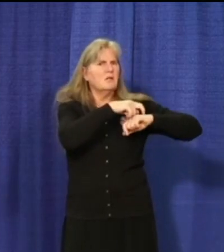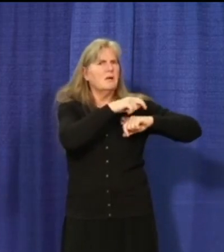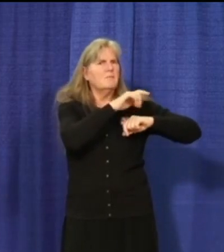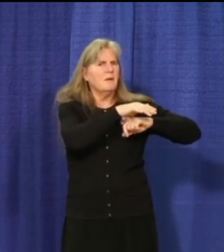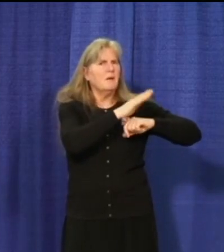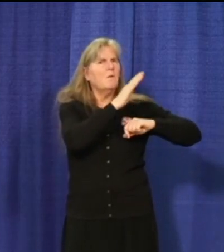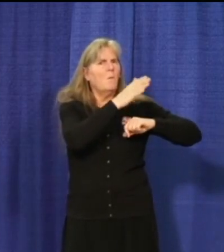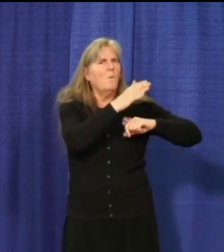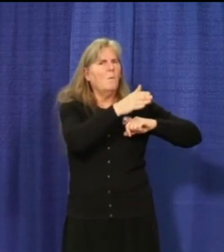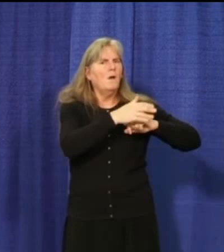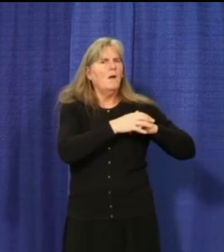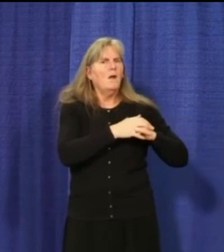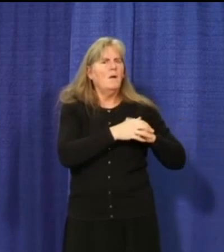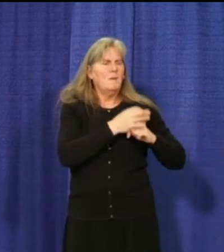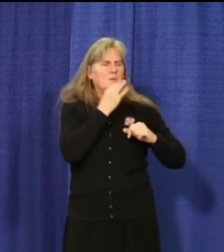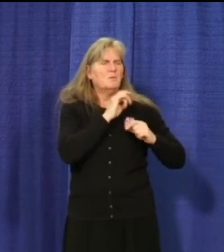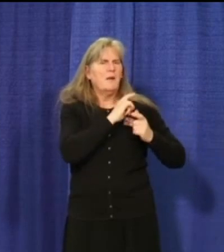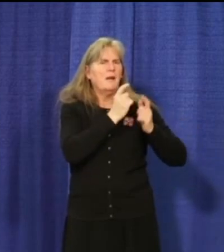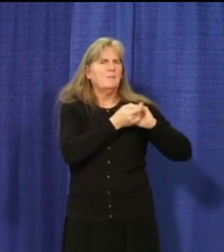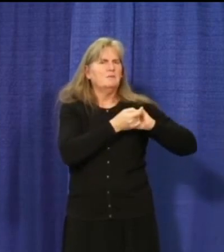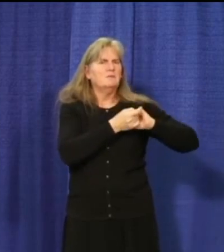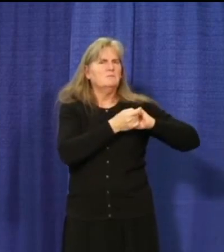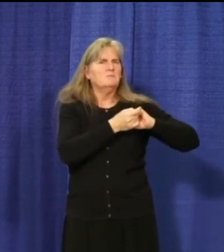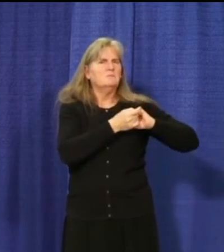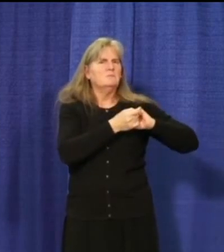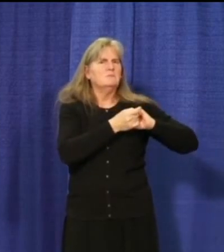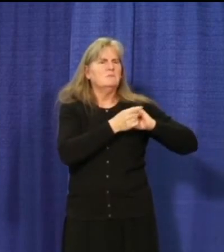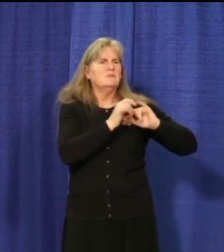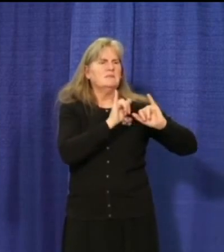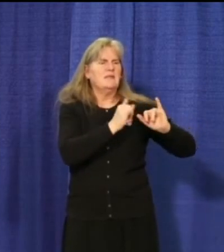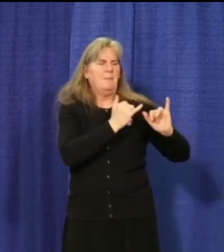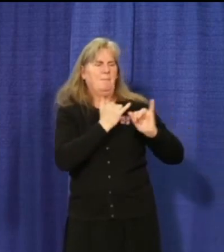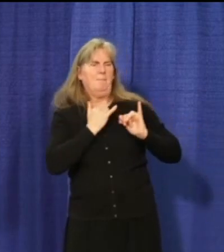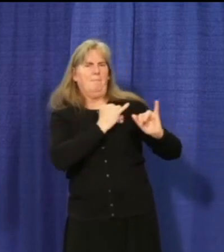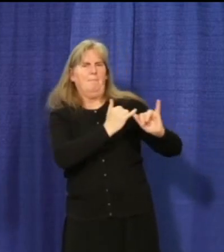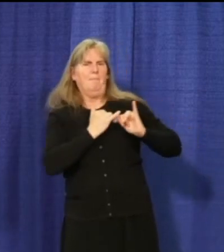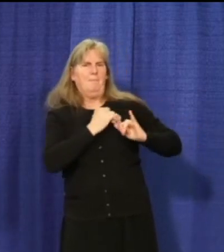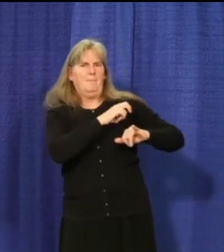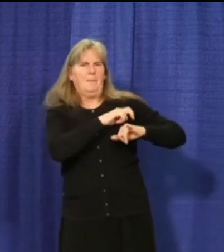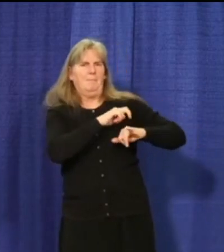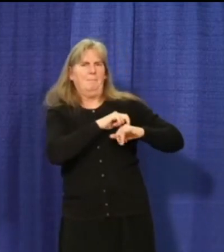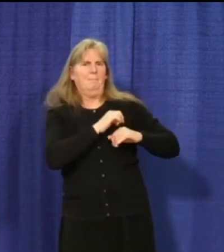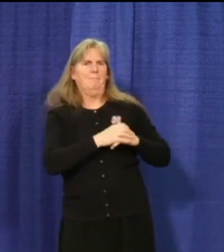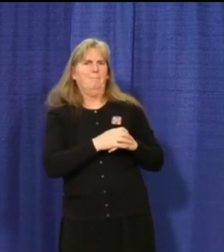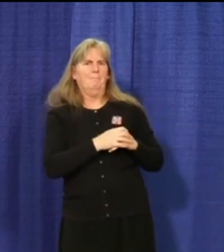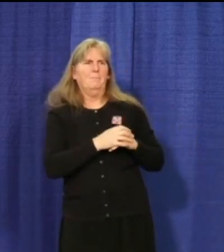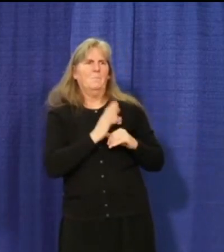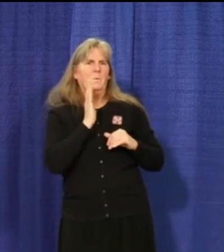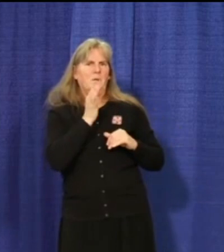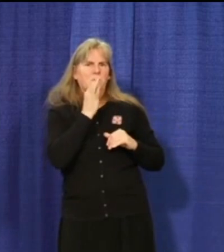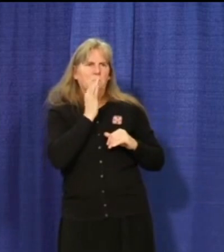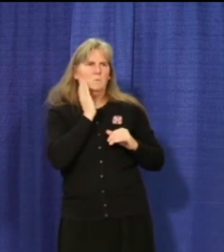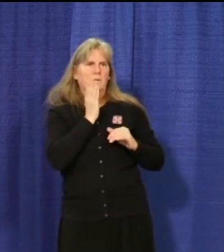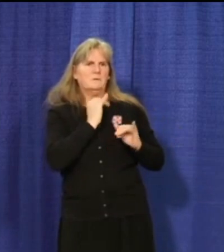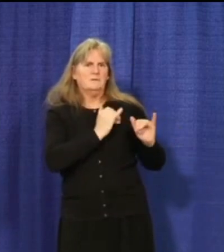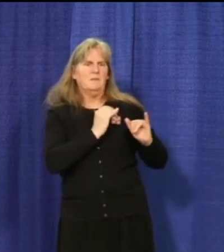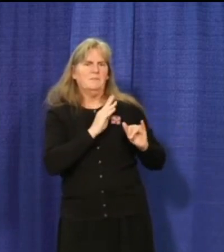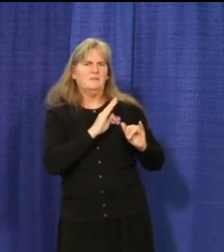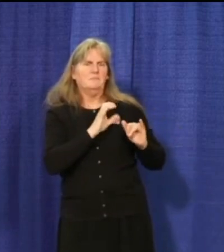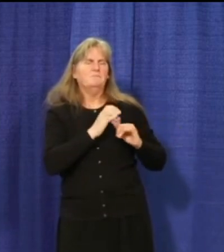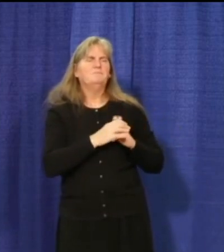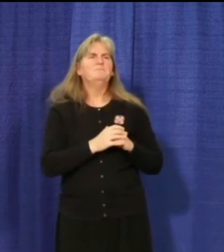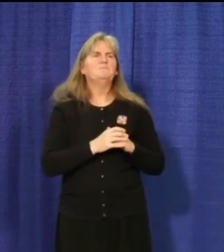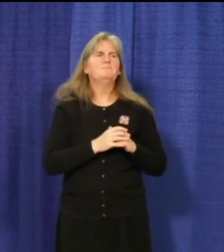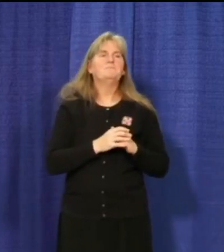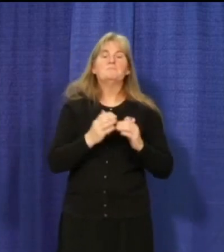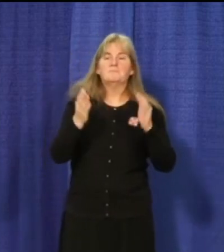So I would expect that to happen very soon for them to join us in not changing the clocks. Thank you. We'll